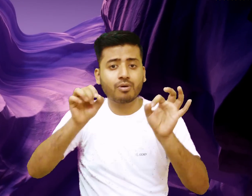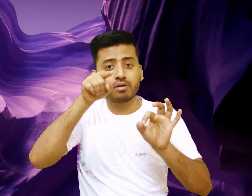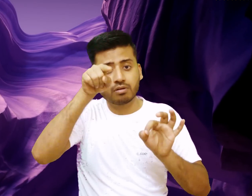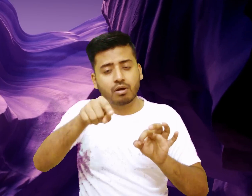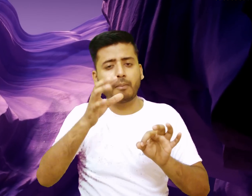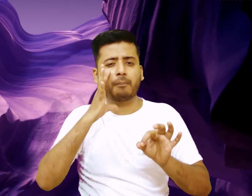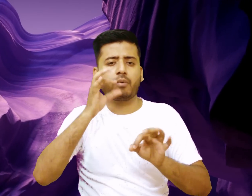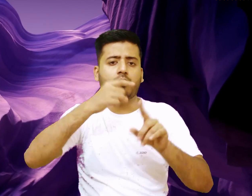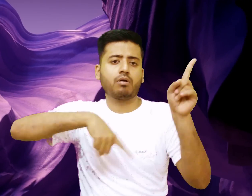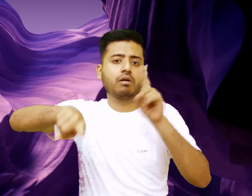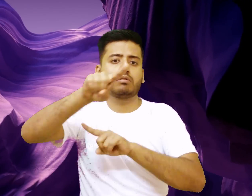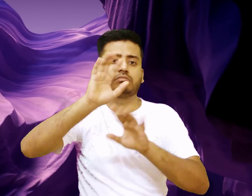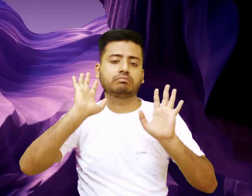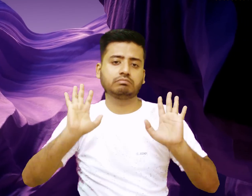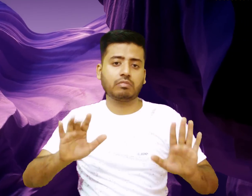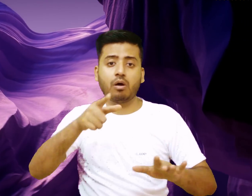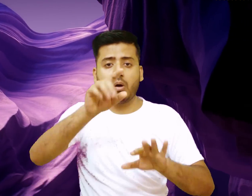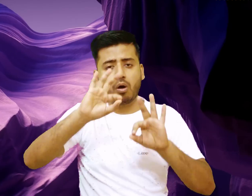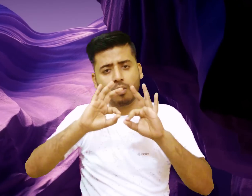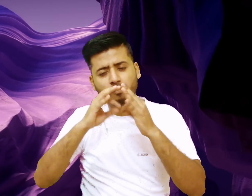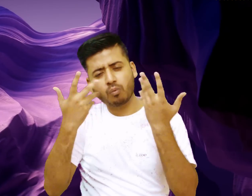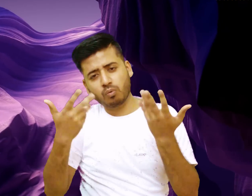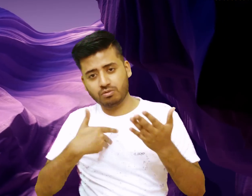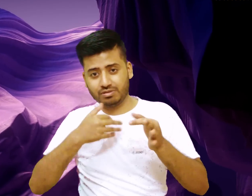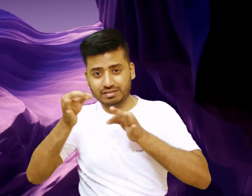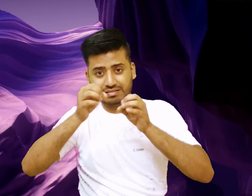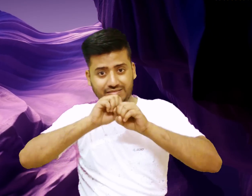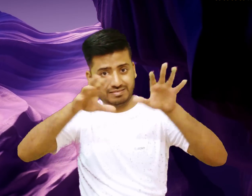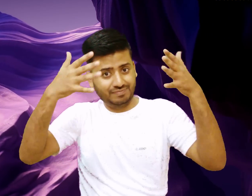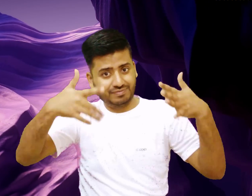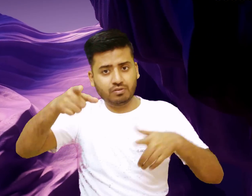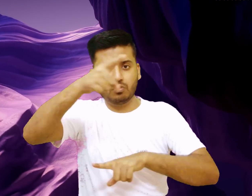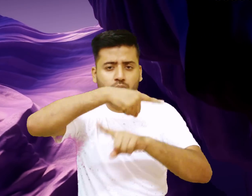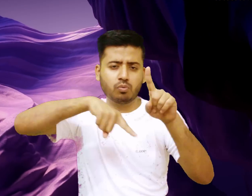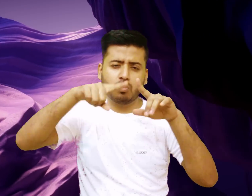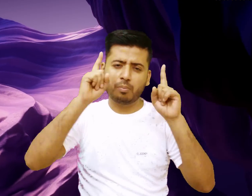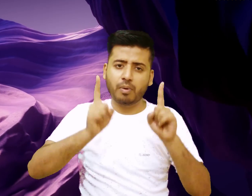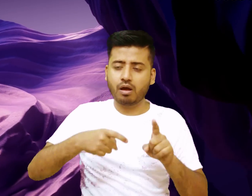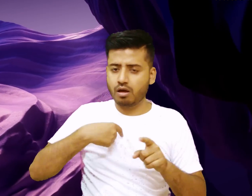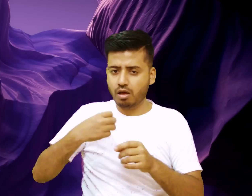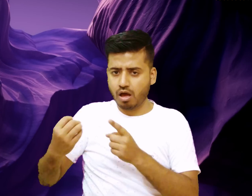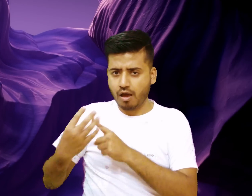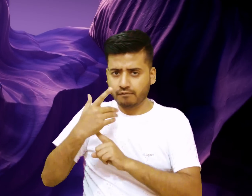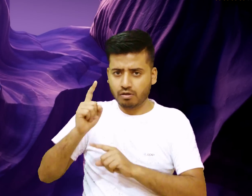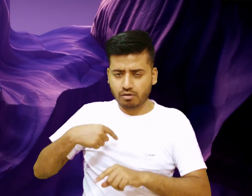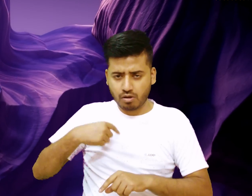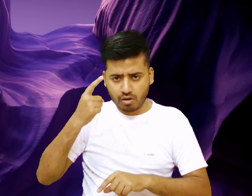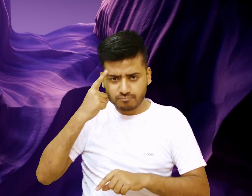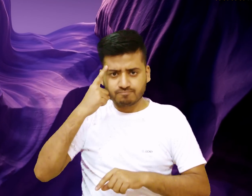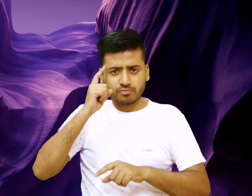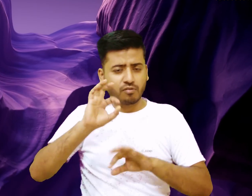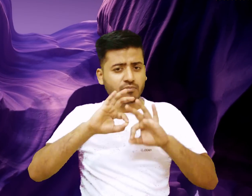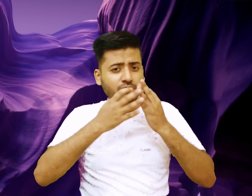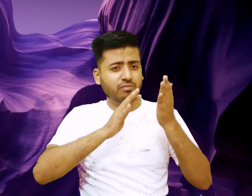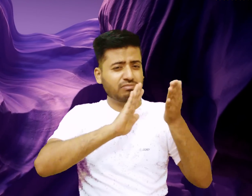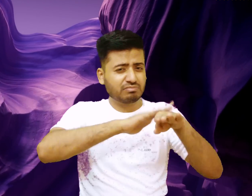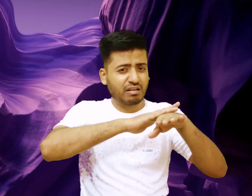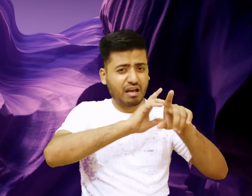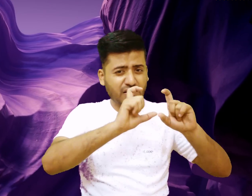for a balanced meal. Consider the DASH diet. The DASH diet, dietary approaches to stop hypertension, emphasizes